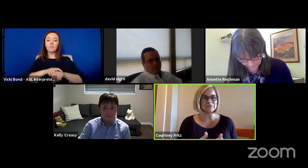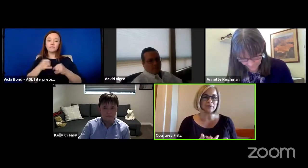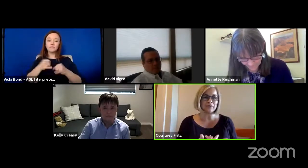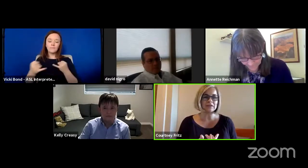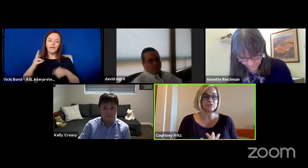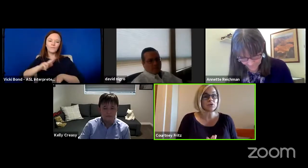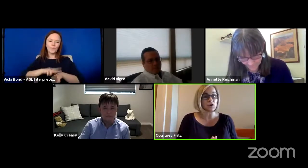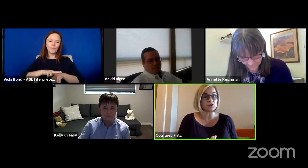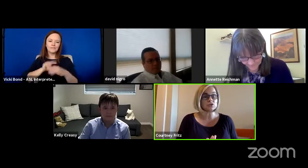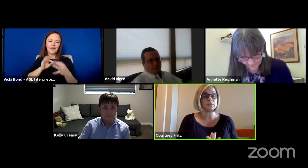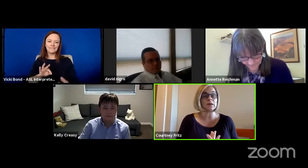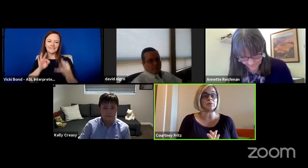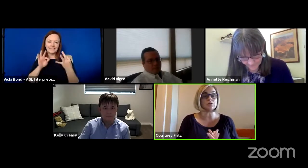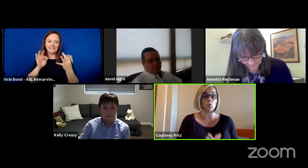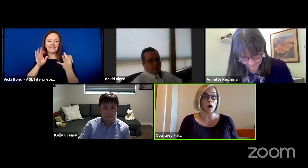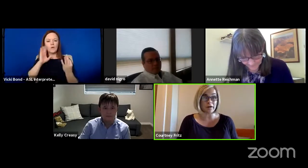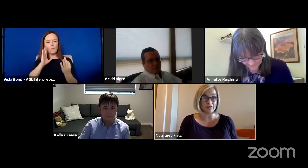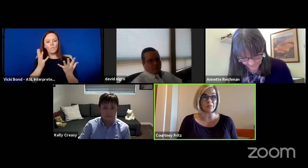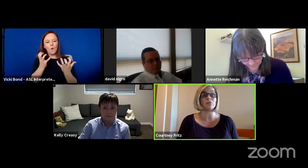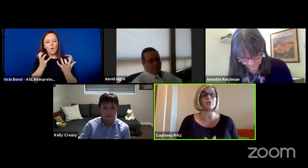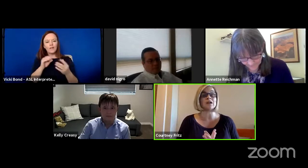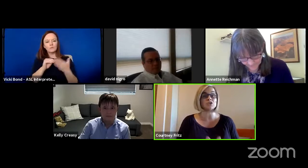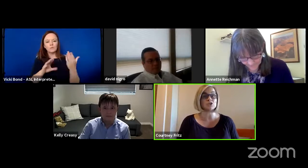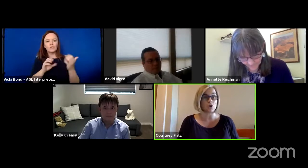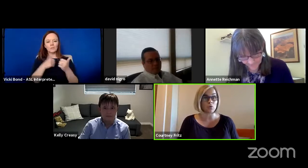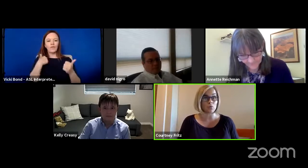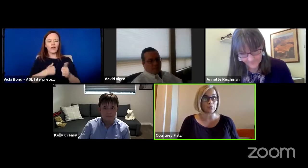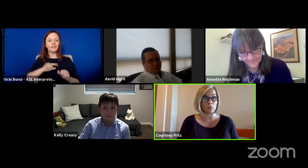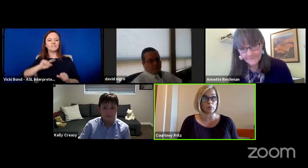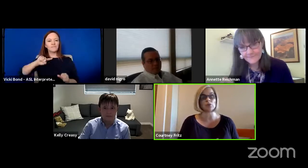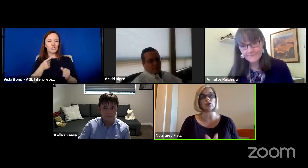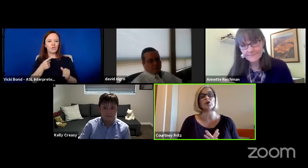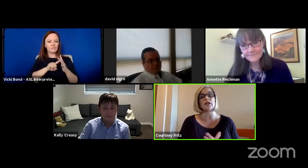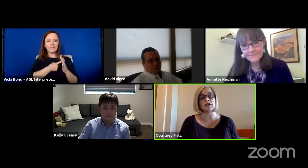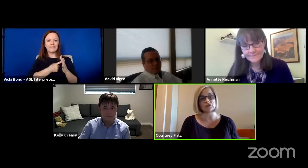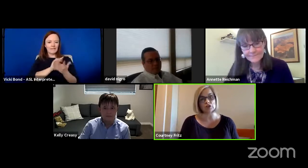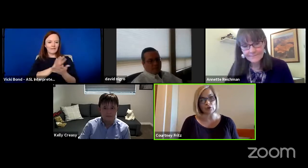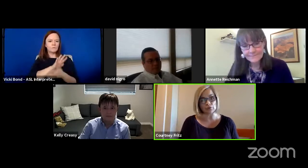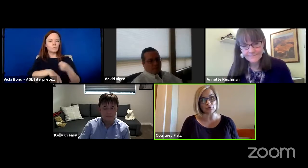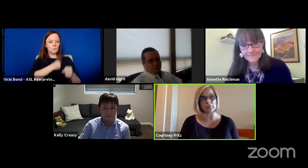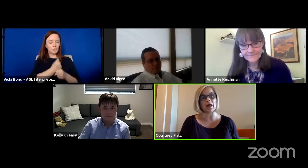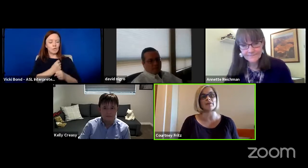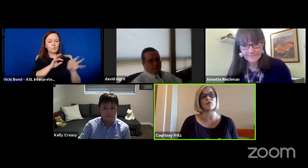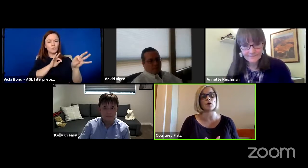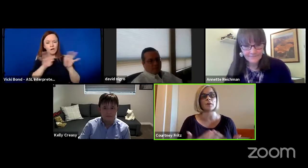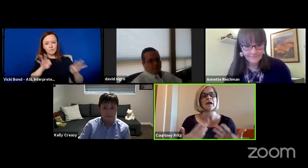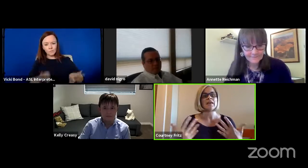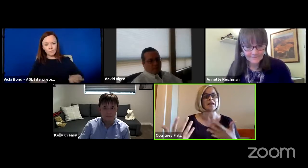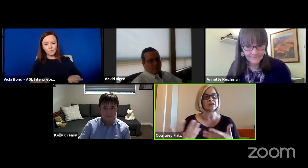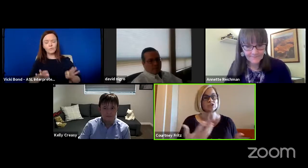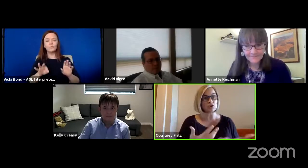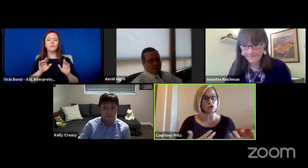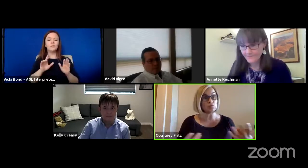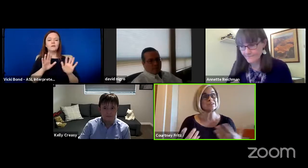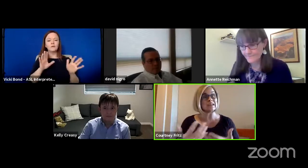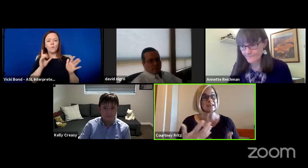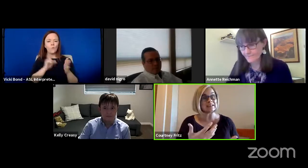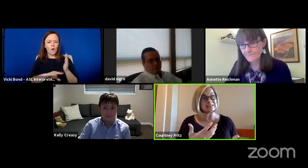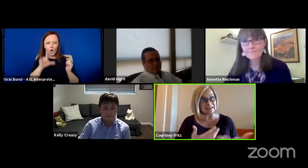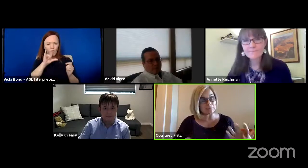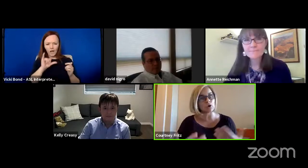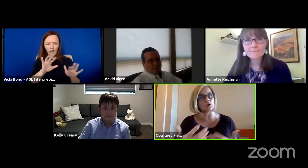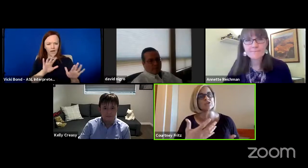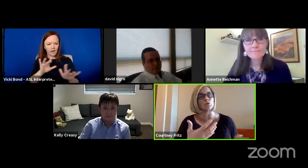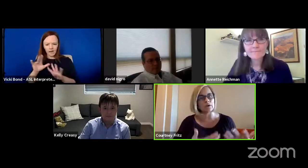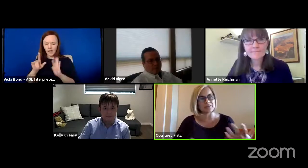have students with us first to be able to walk them through that, to show them what it would look like, to go through the platform. They can start using